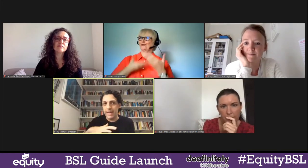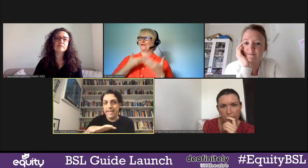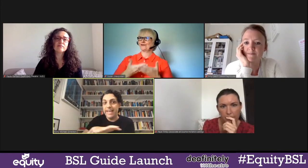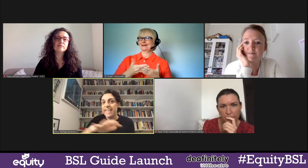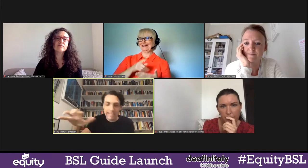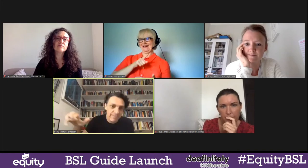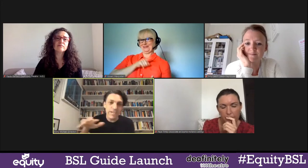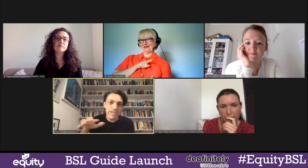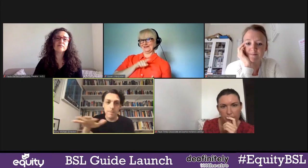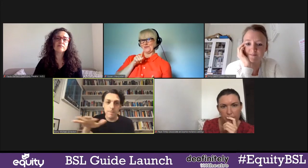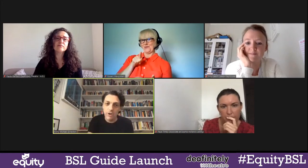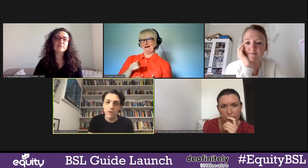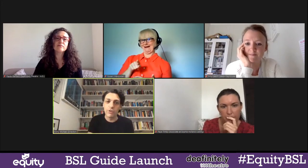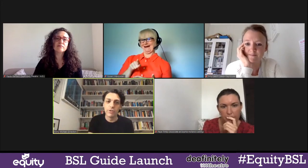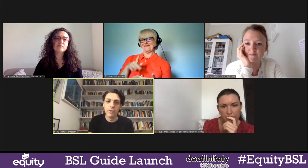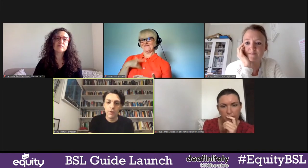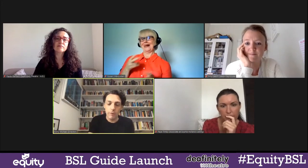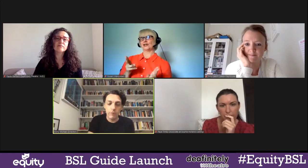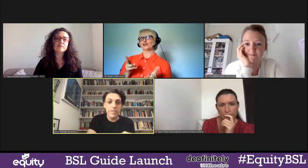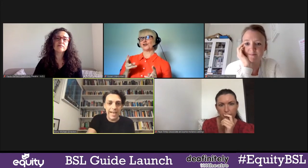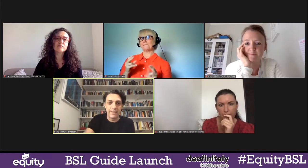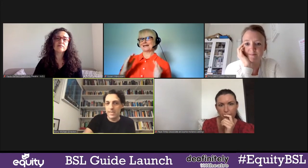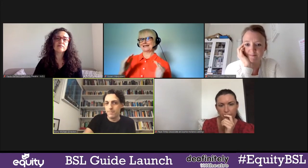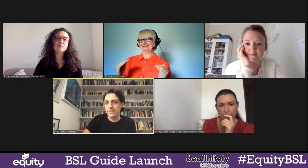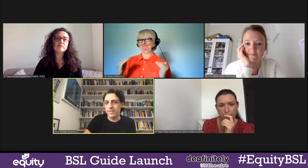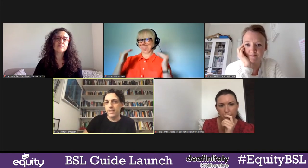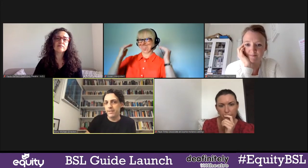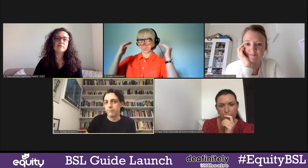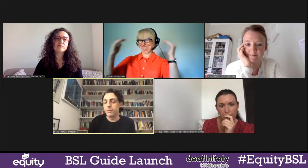its elevation, because of all these other elements in the room.